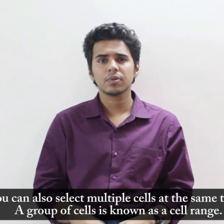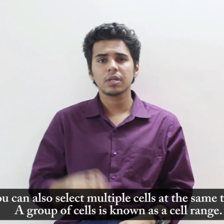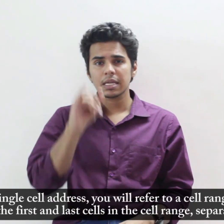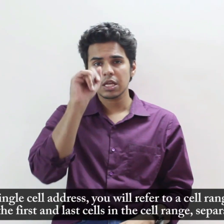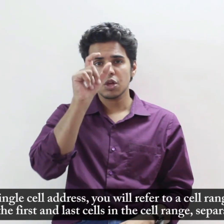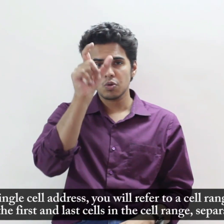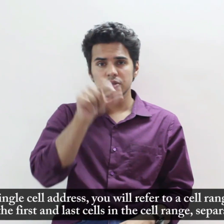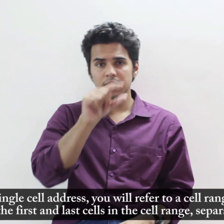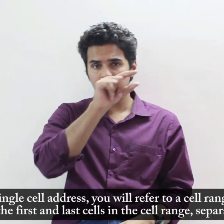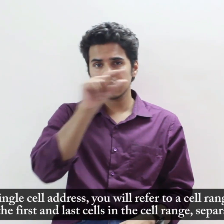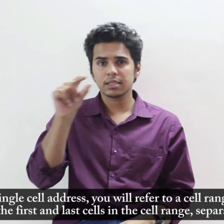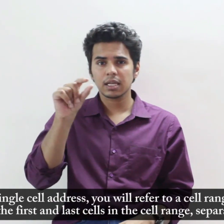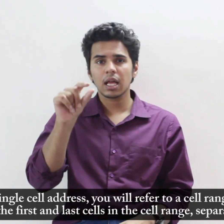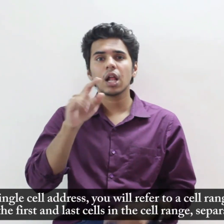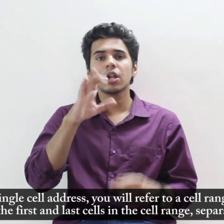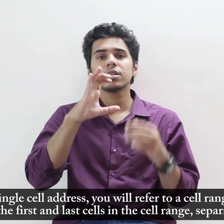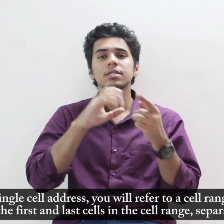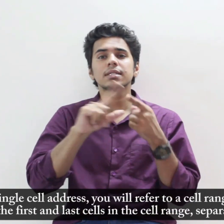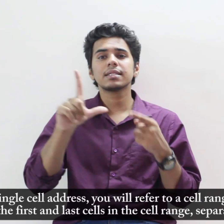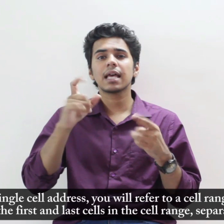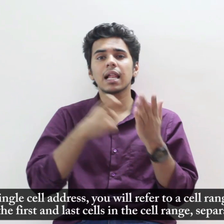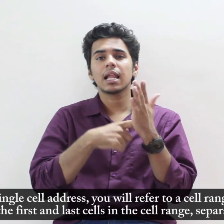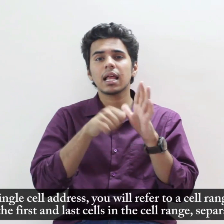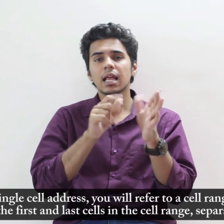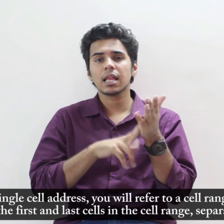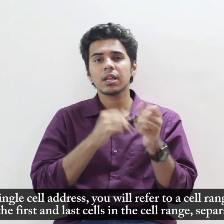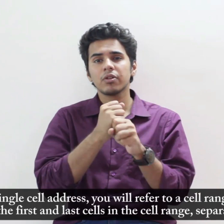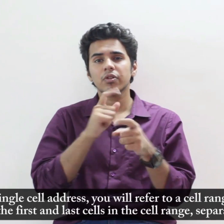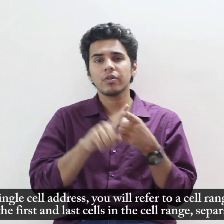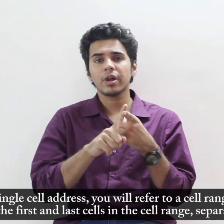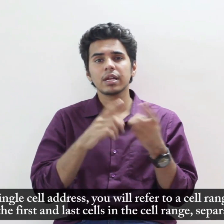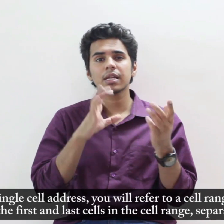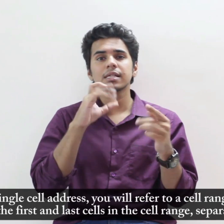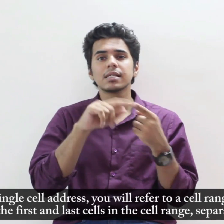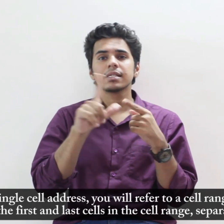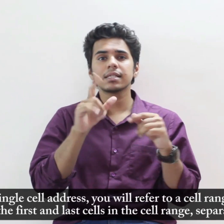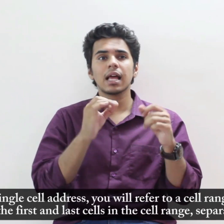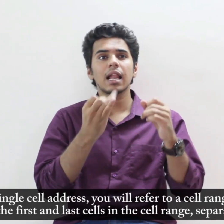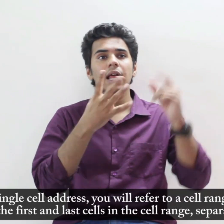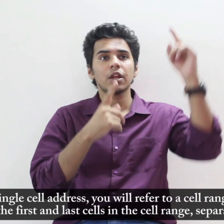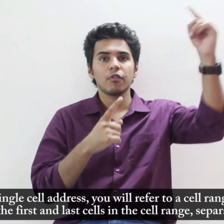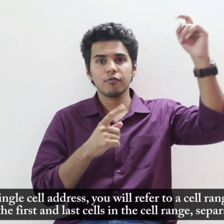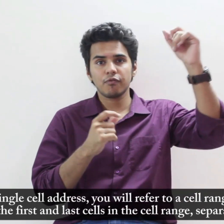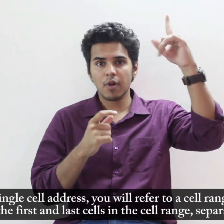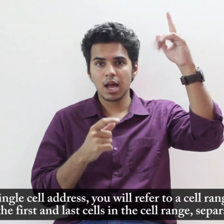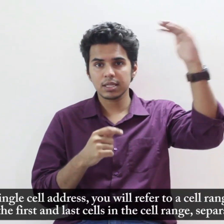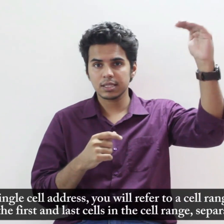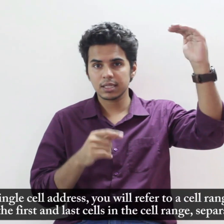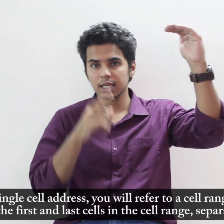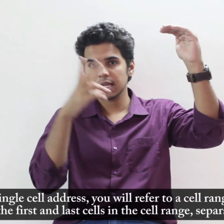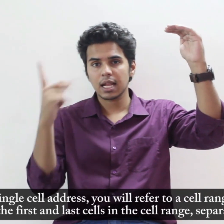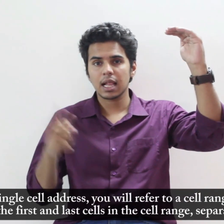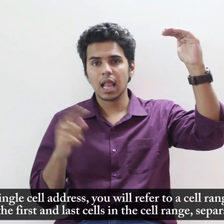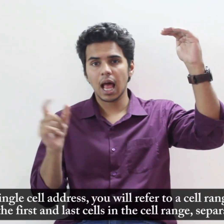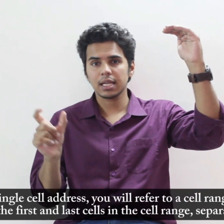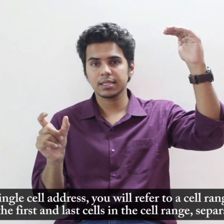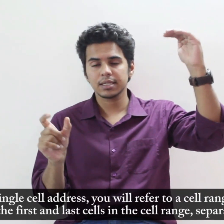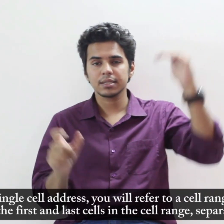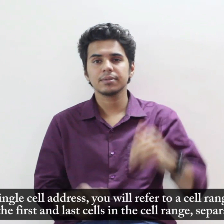Instead of a single cell address, you will refer to a cell range using a cell addresses of the first and last cells in the